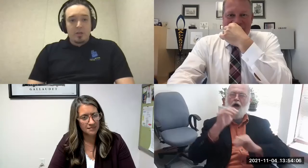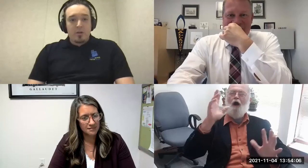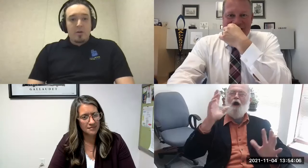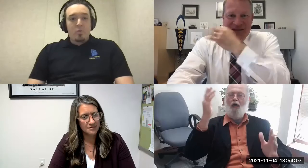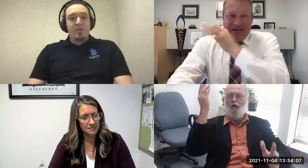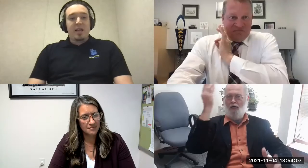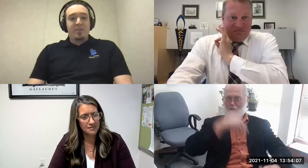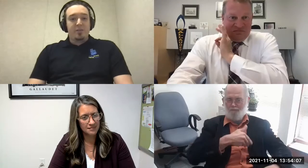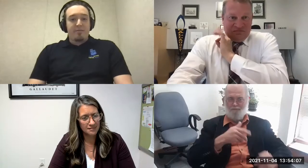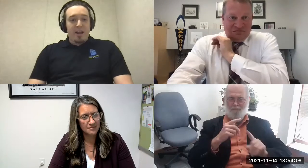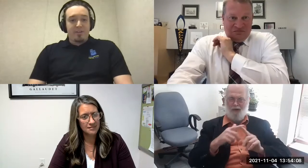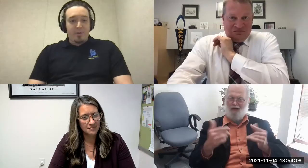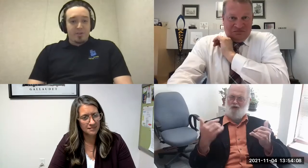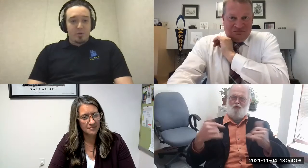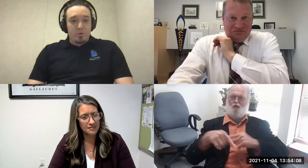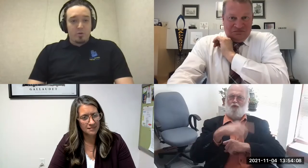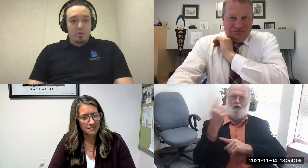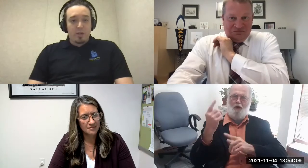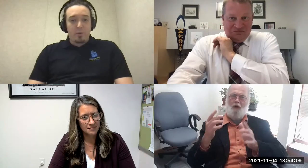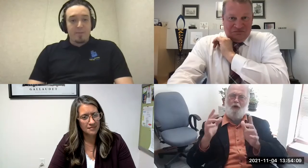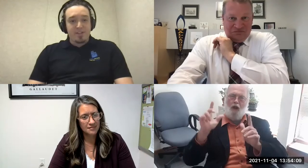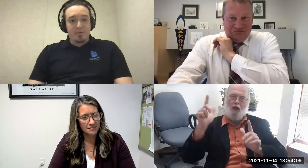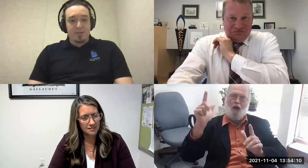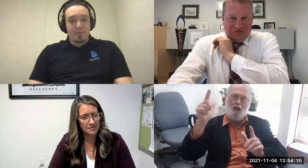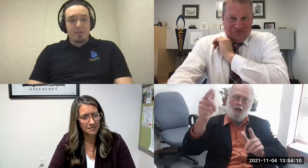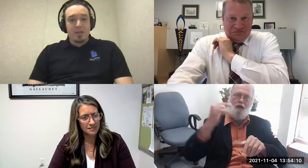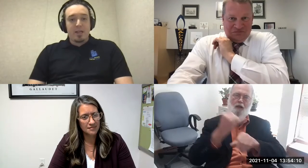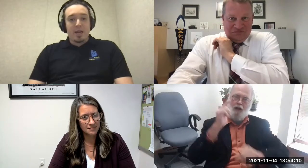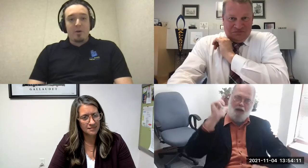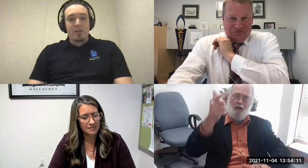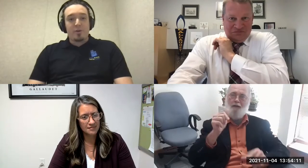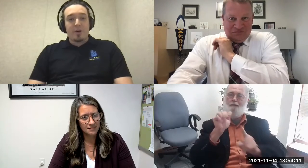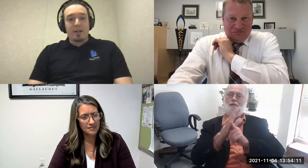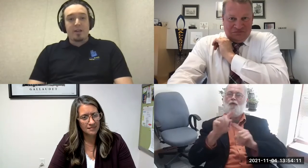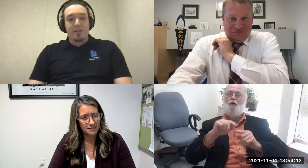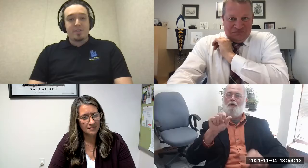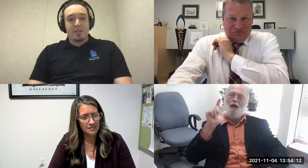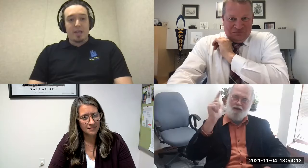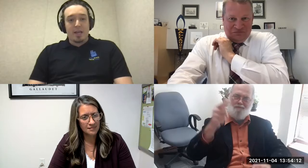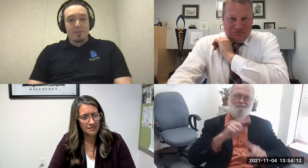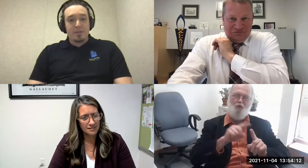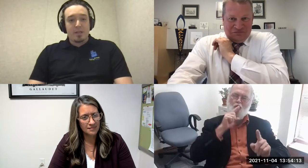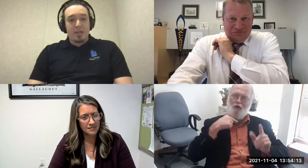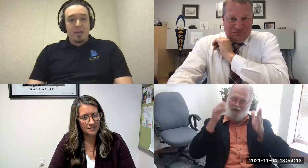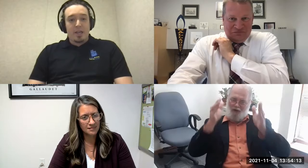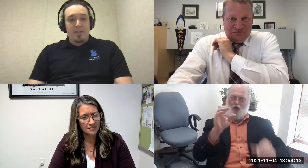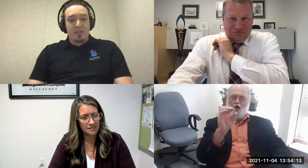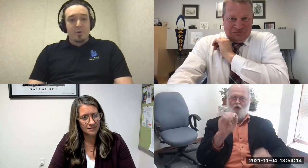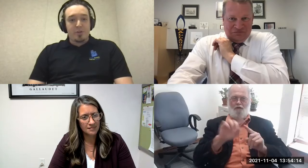We used to have children at 5 come into school, and we missed those gaps. Nowadays, we've recognized the gaps, and that exposure